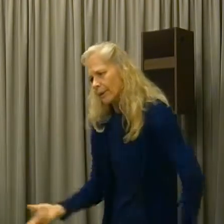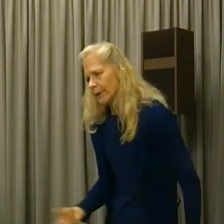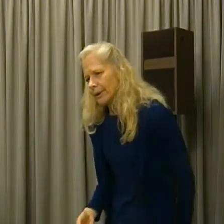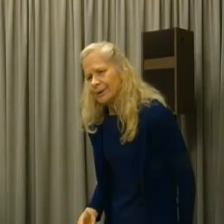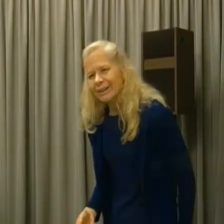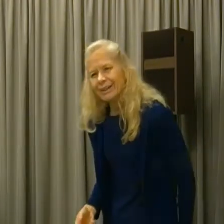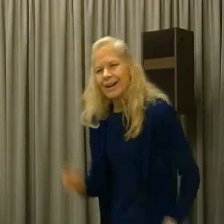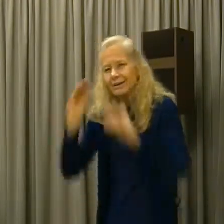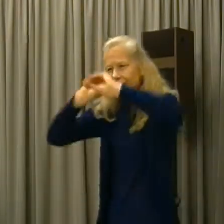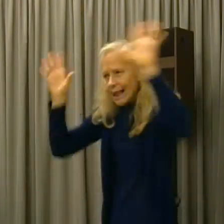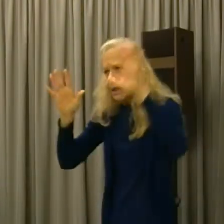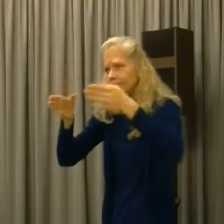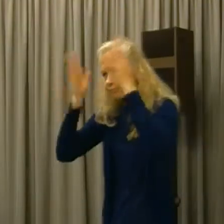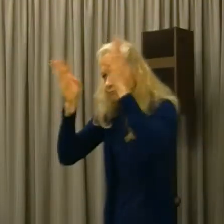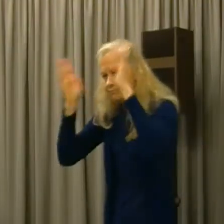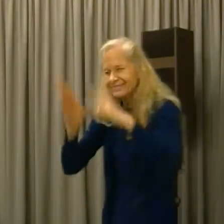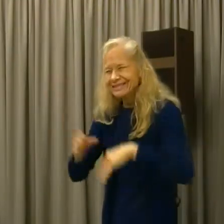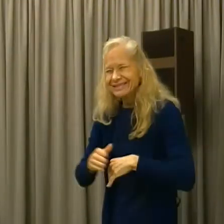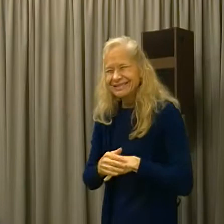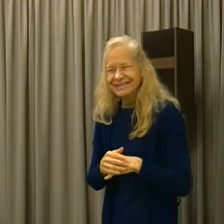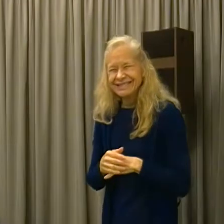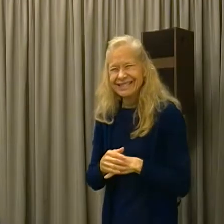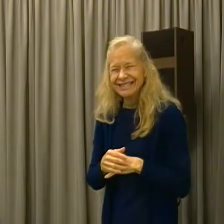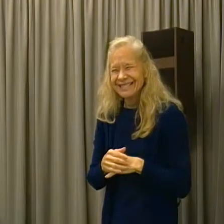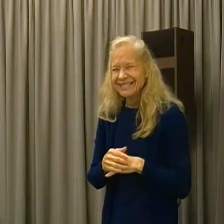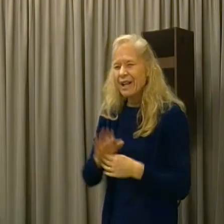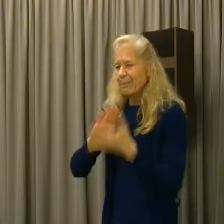drive better when they sober up, so to speak.